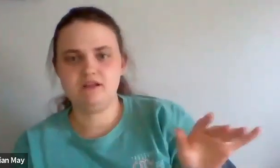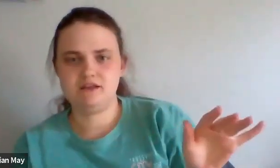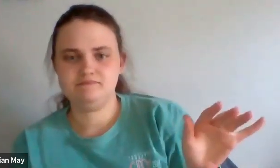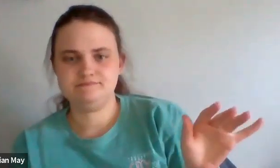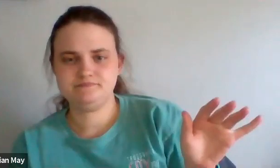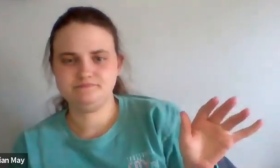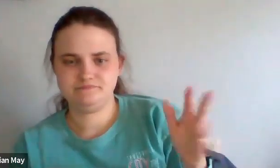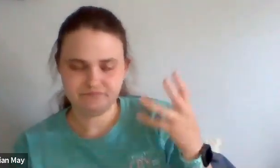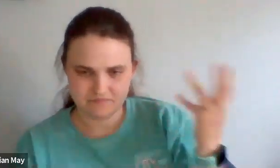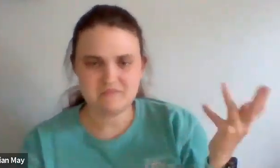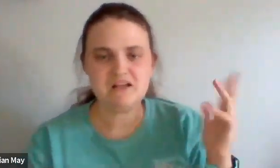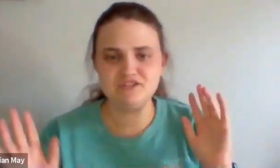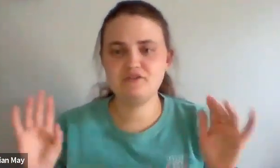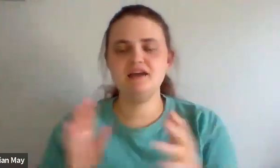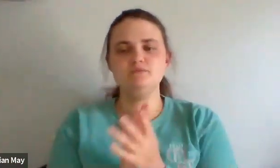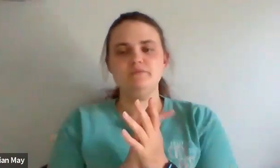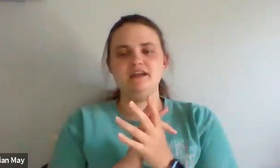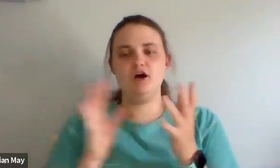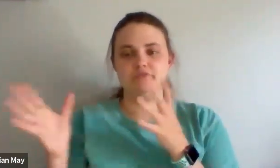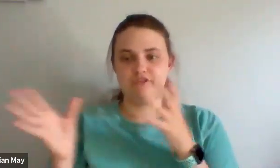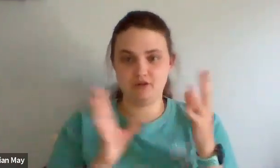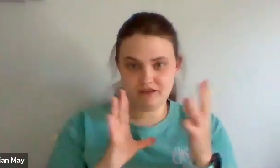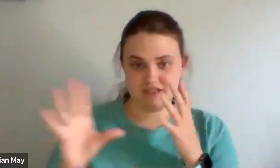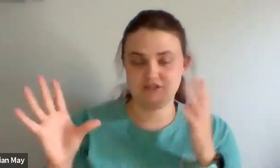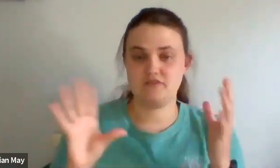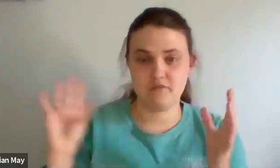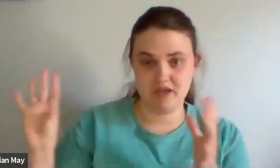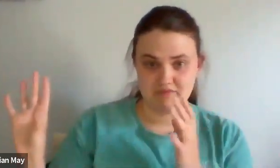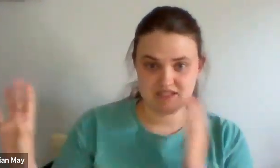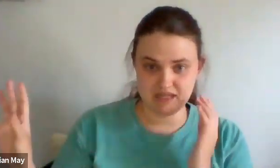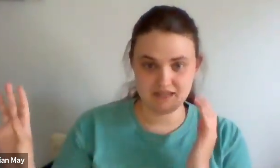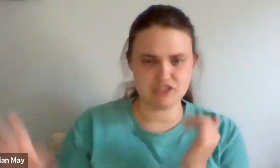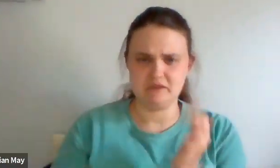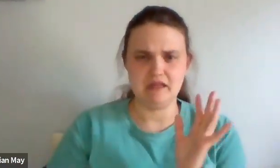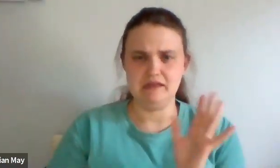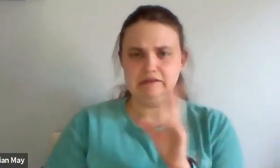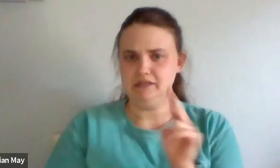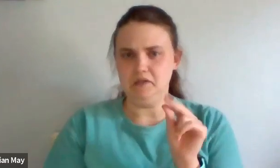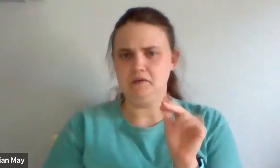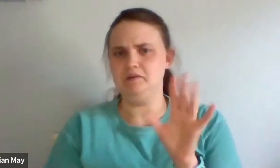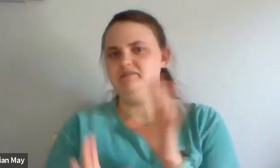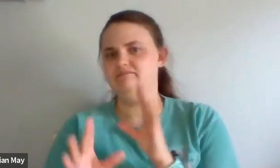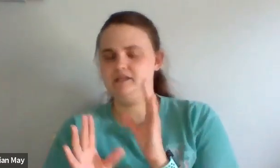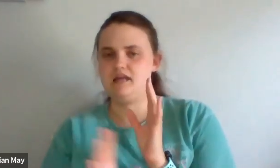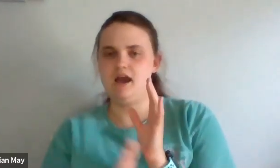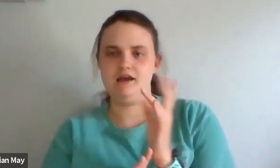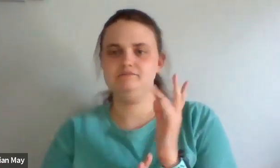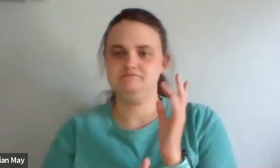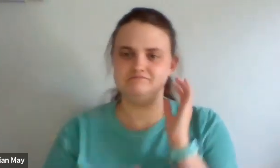again. So that's one way to help with like correcting yourself if you make a mistake, is just be like, no, fix that,